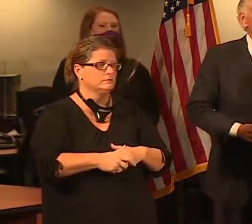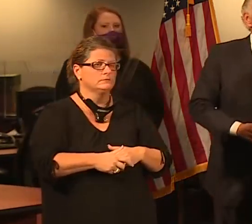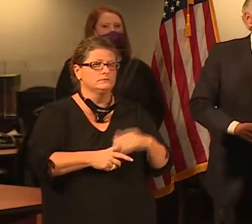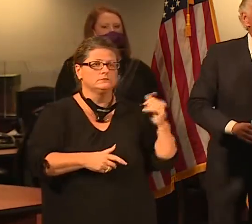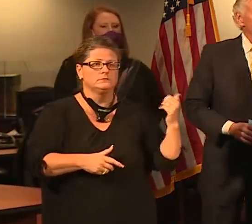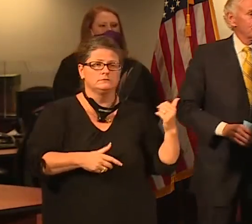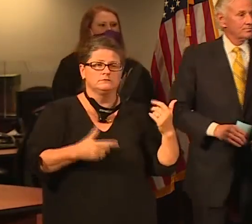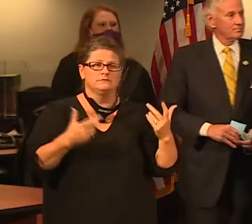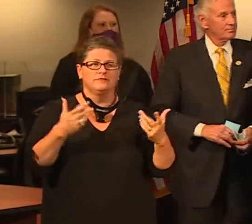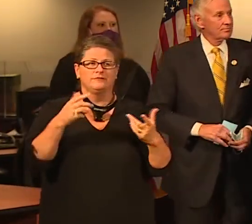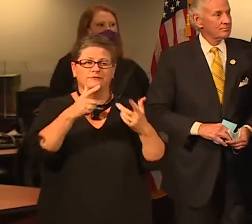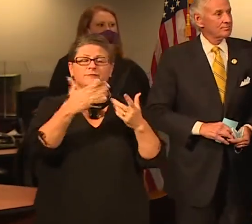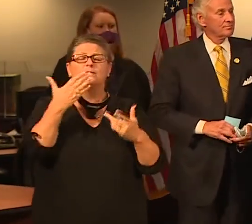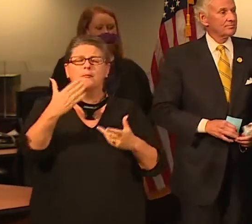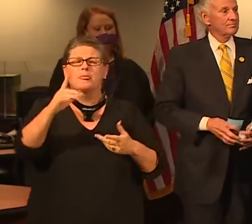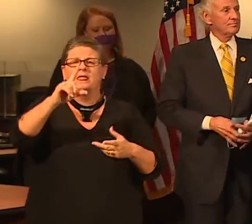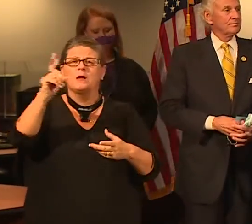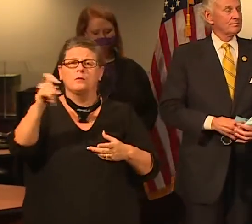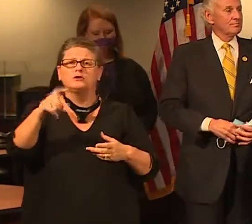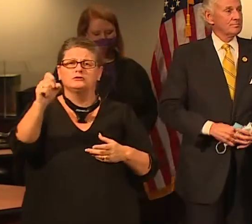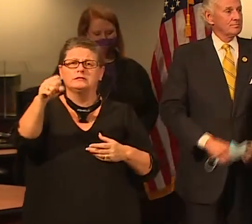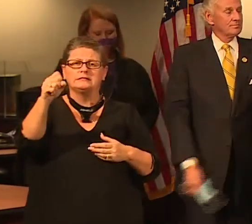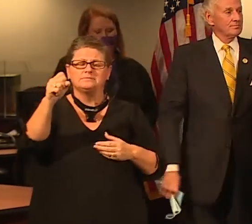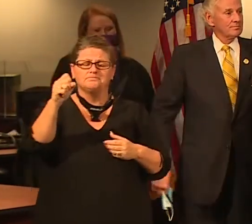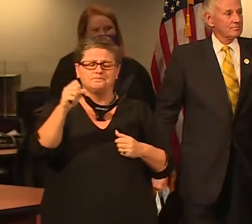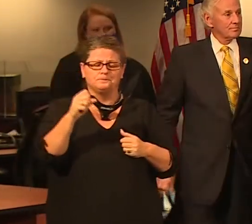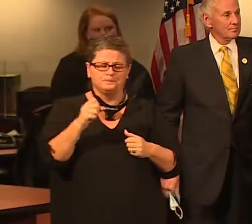so that's a great question, and